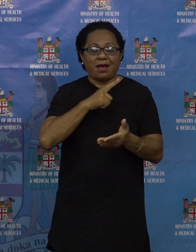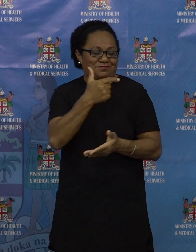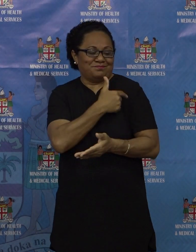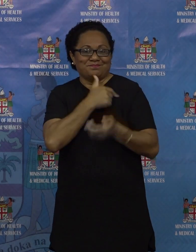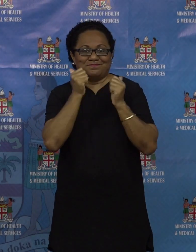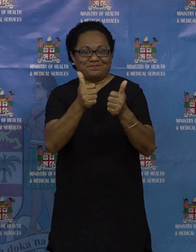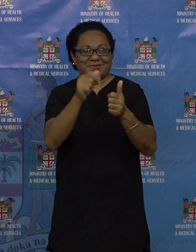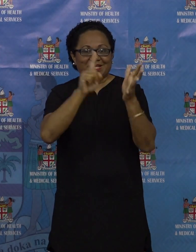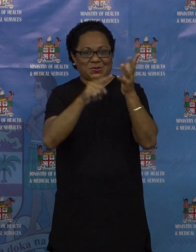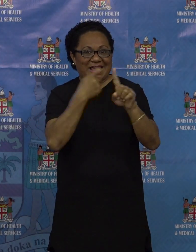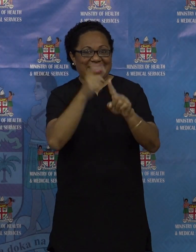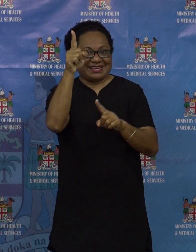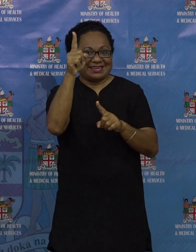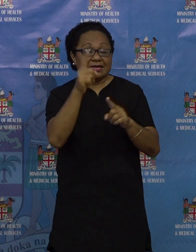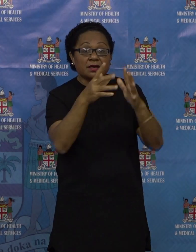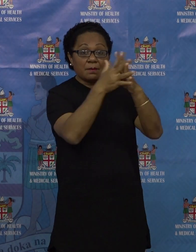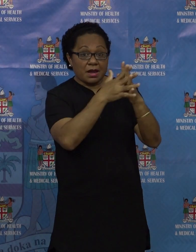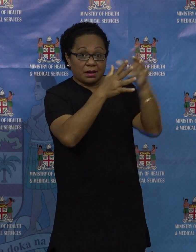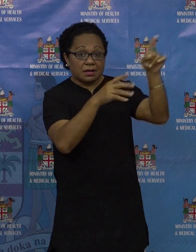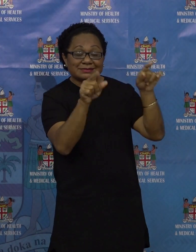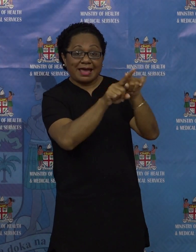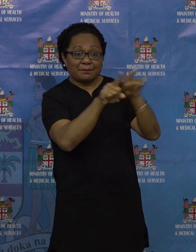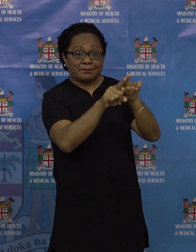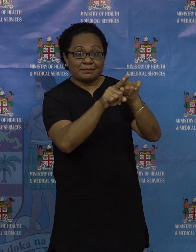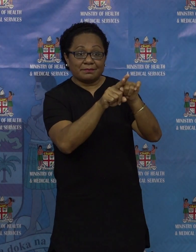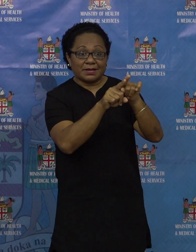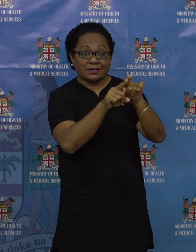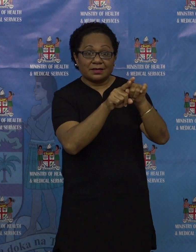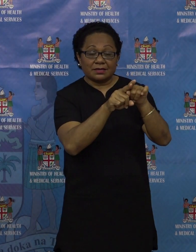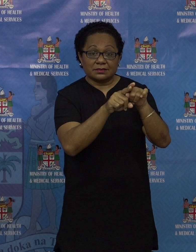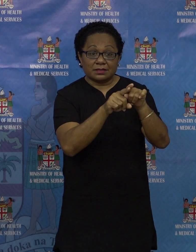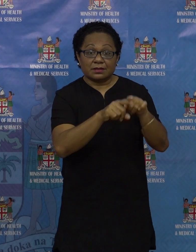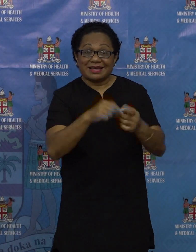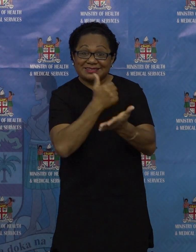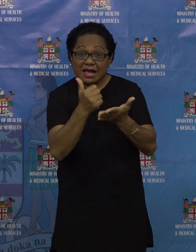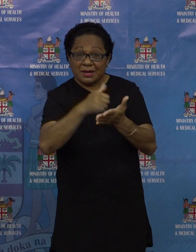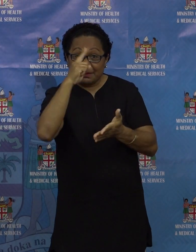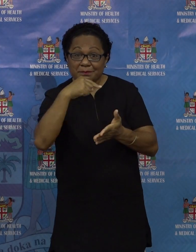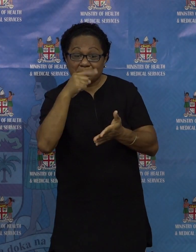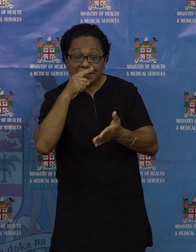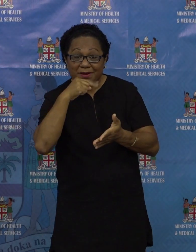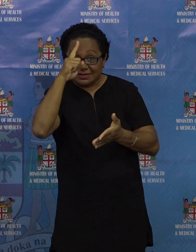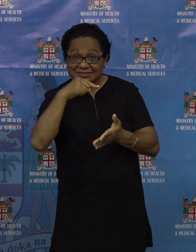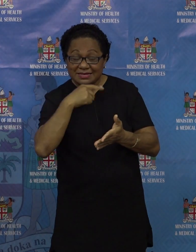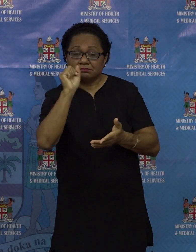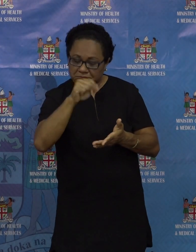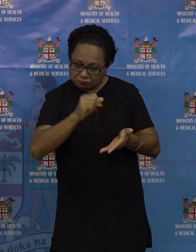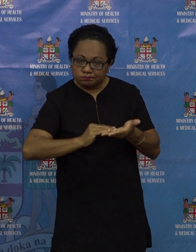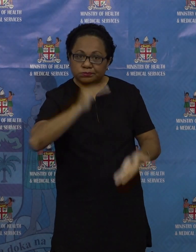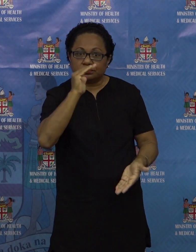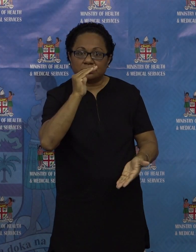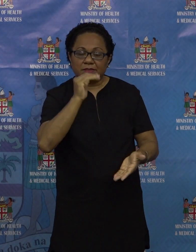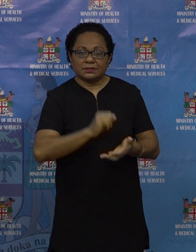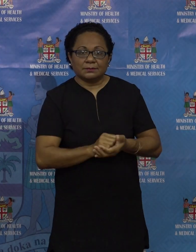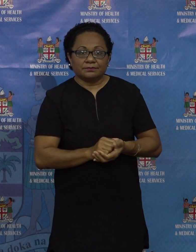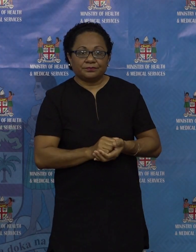For the US, we can see a similar picture where they are reporting significant spikes of COVID-19 cases and deaths in